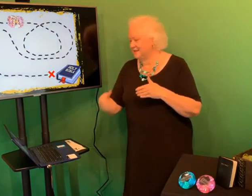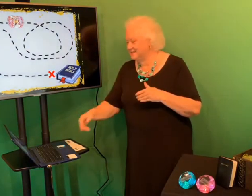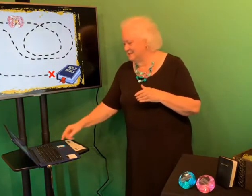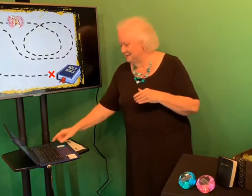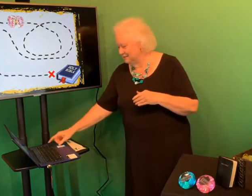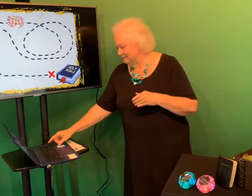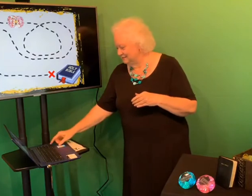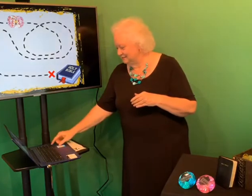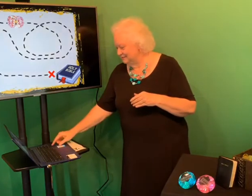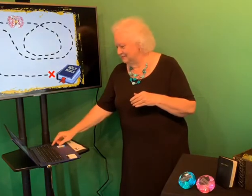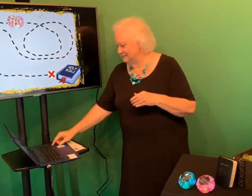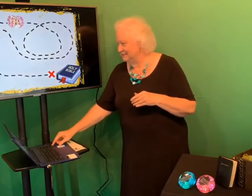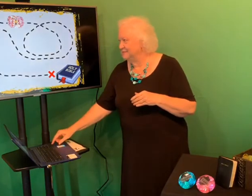Next.